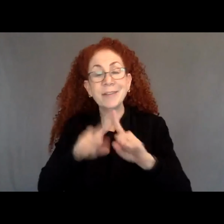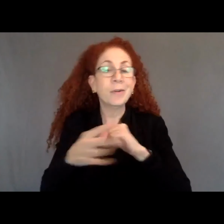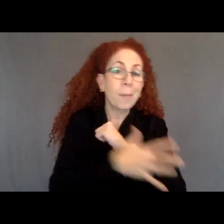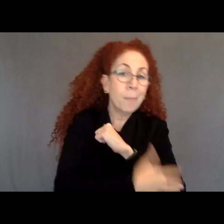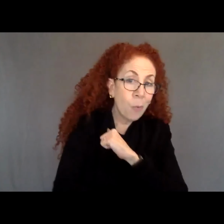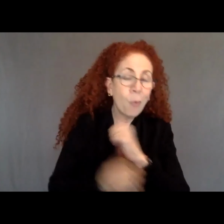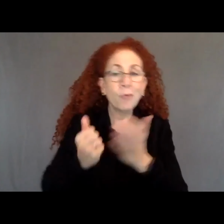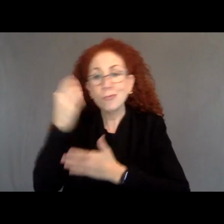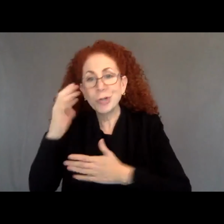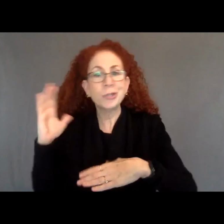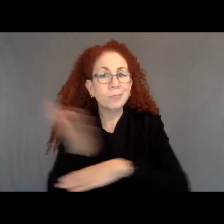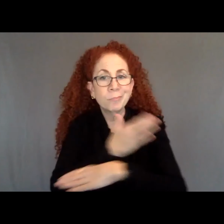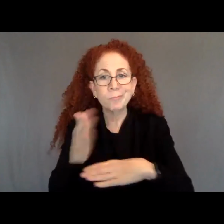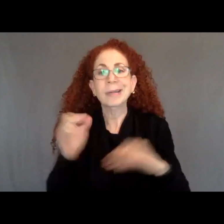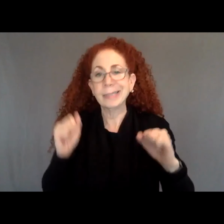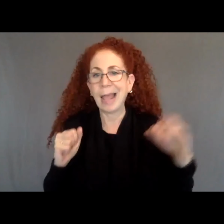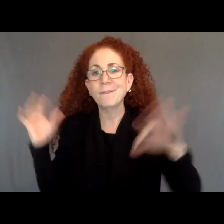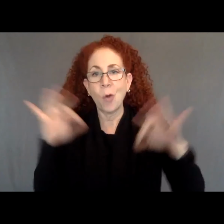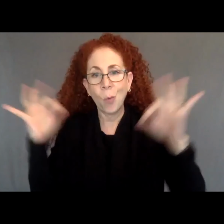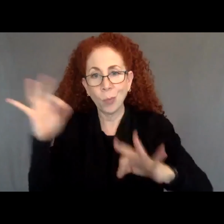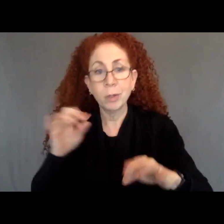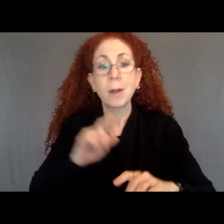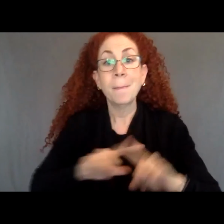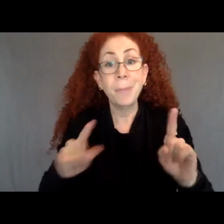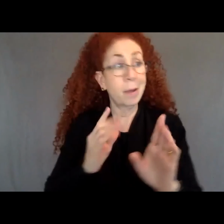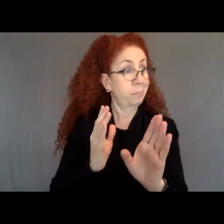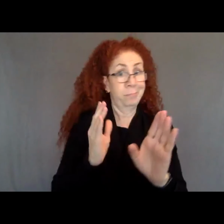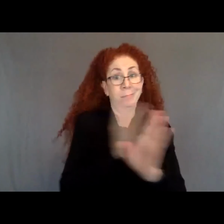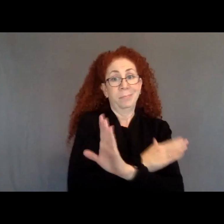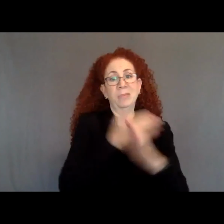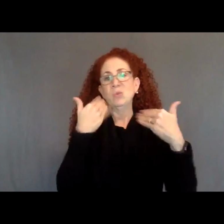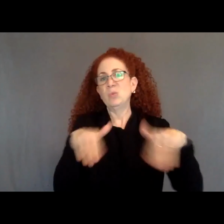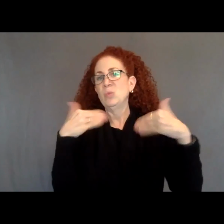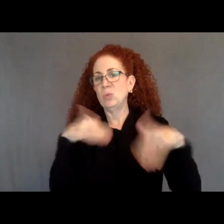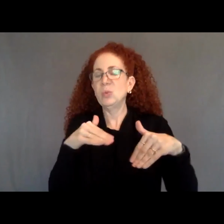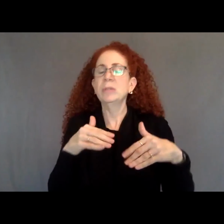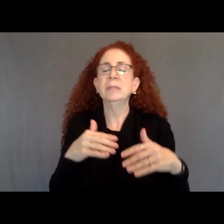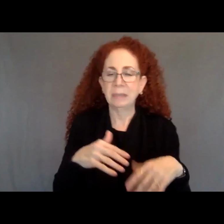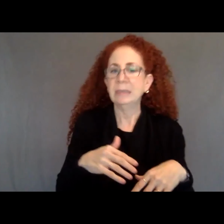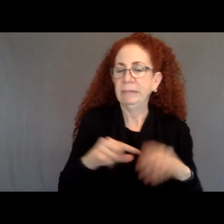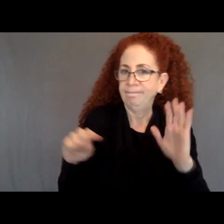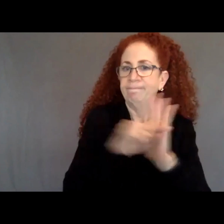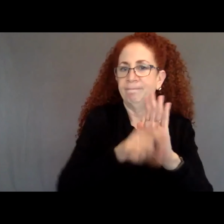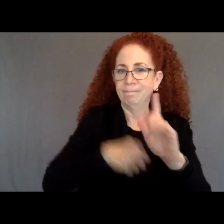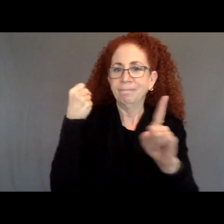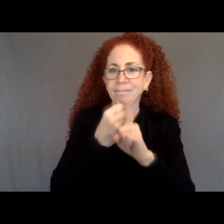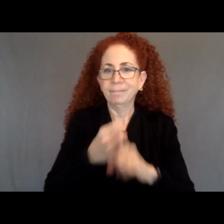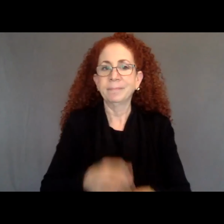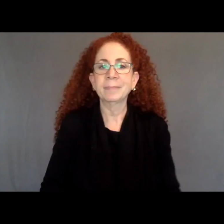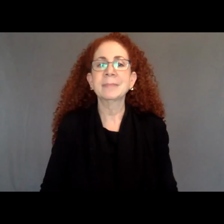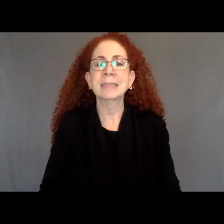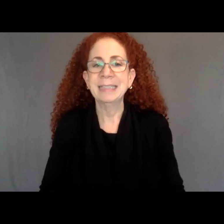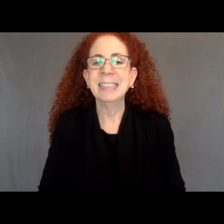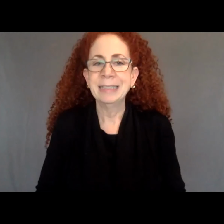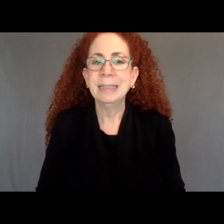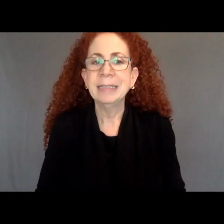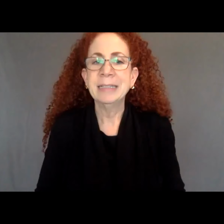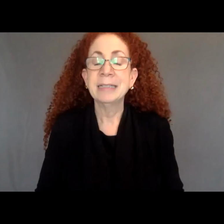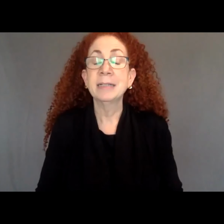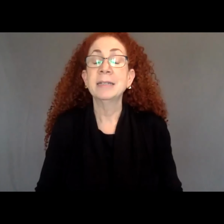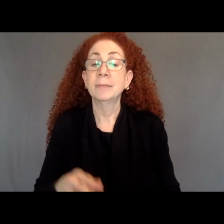classes. But this was paid for with a high price. It deepened the exclusivity of the